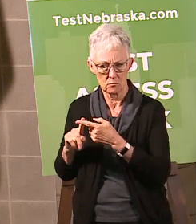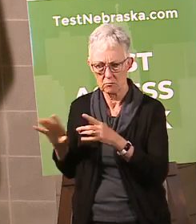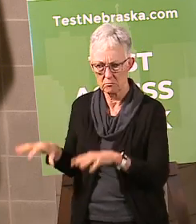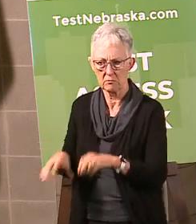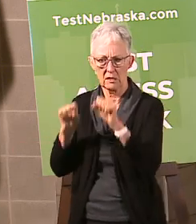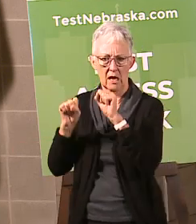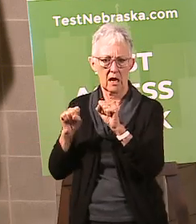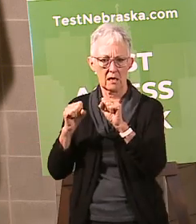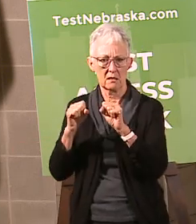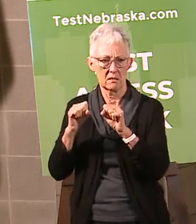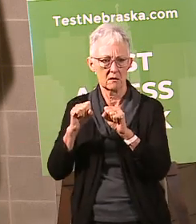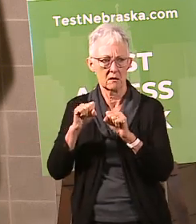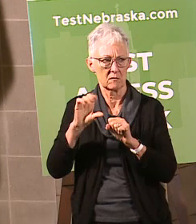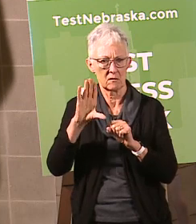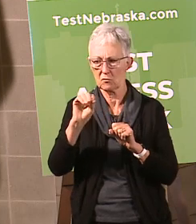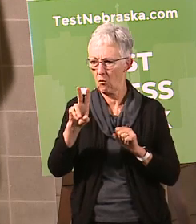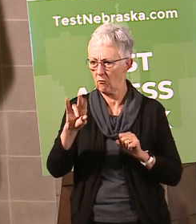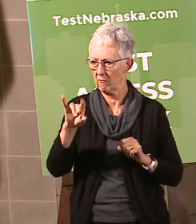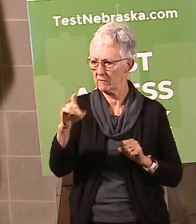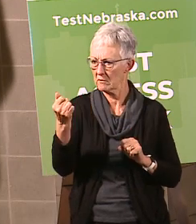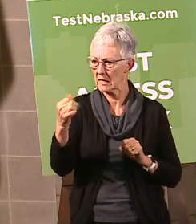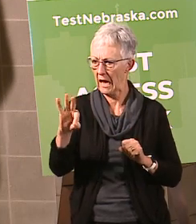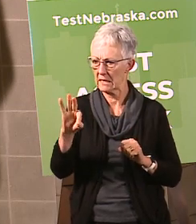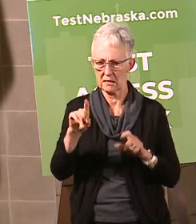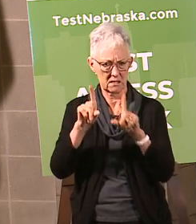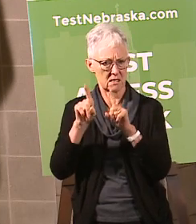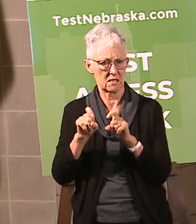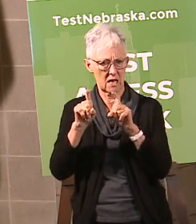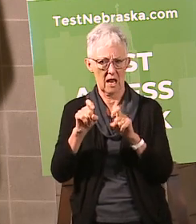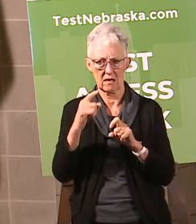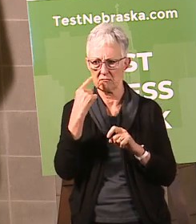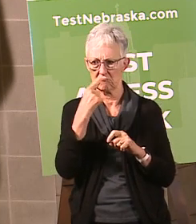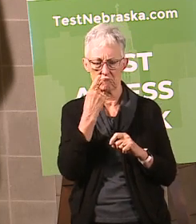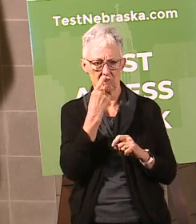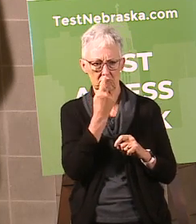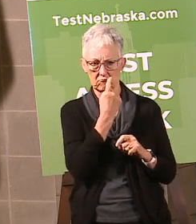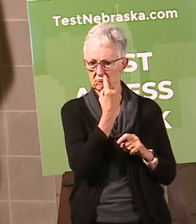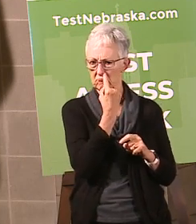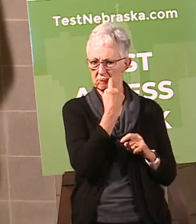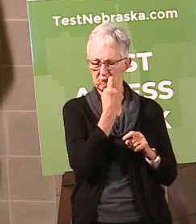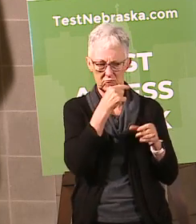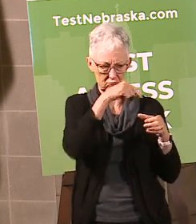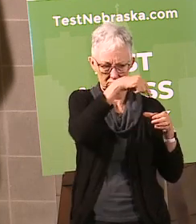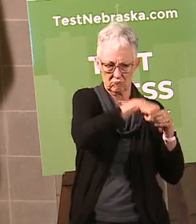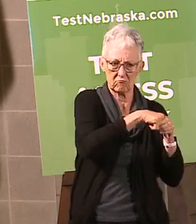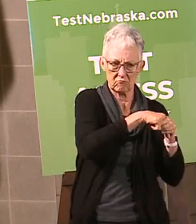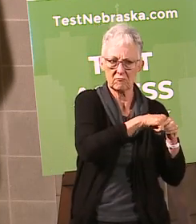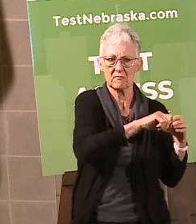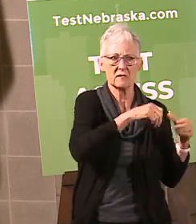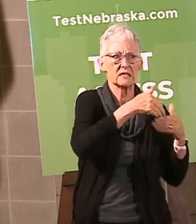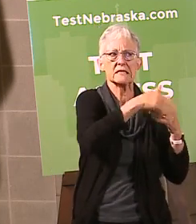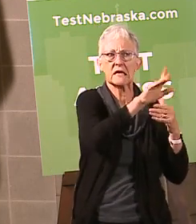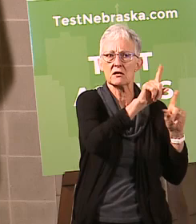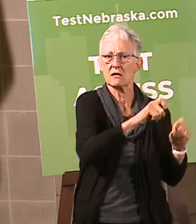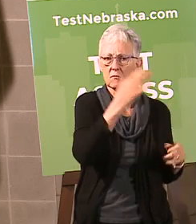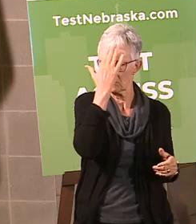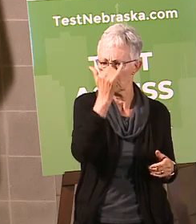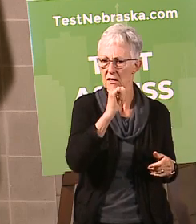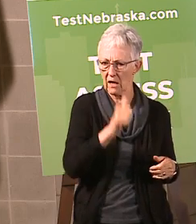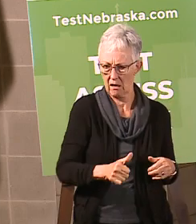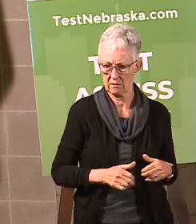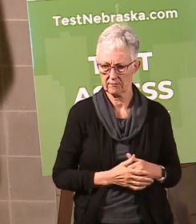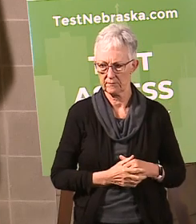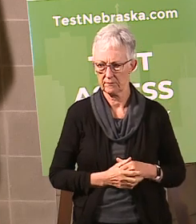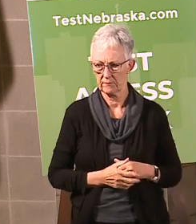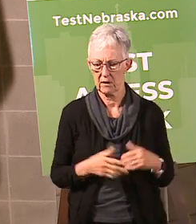safe? So, first of all, one of the things we got to remember with the testing is it's just a point in time. So, if somebody gets tested positive